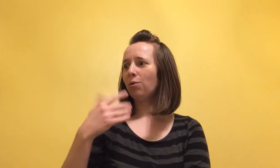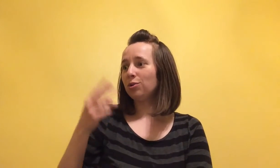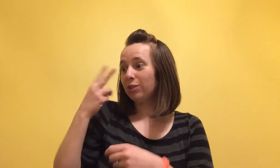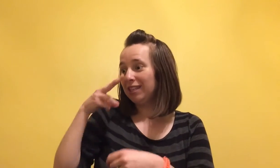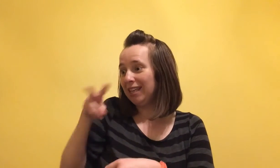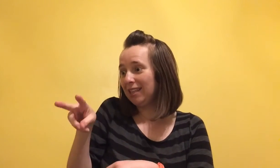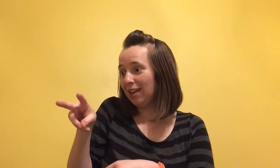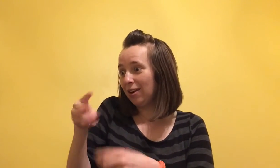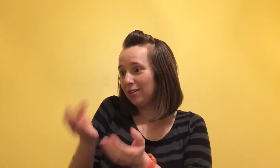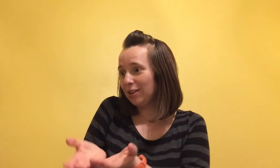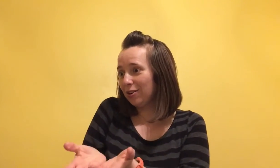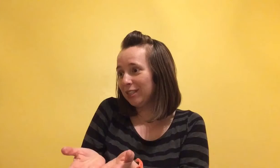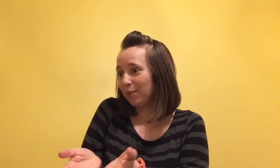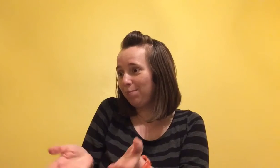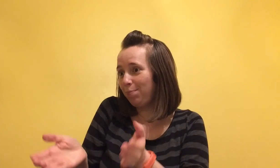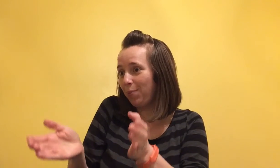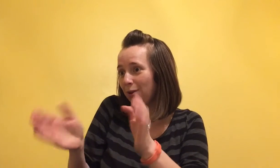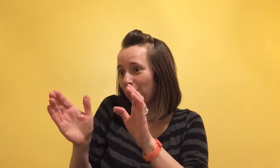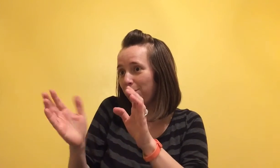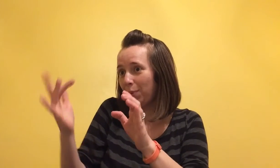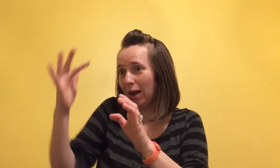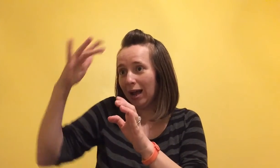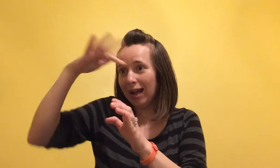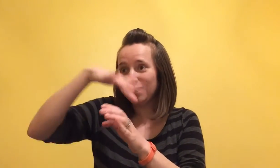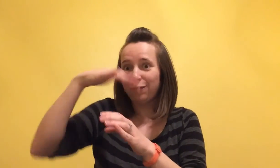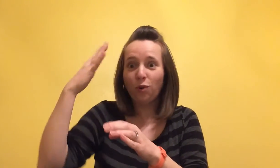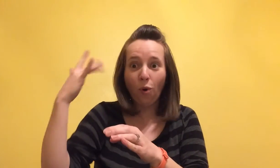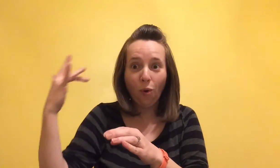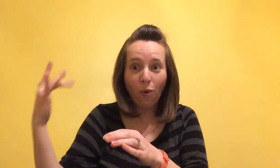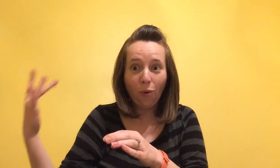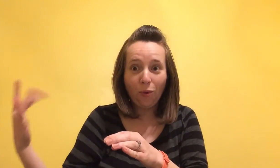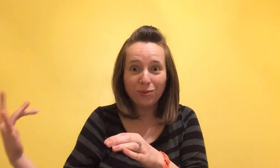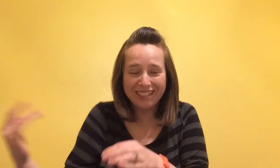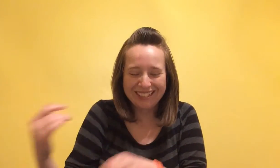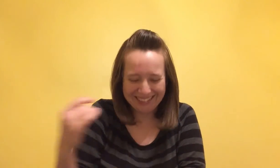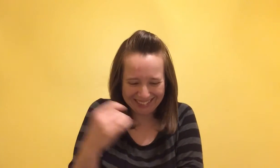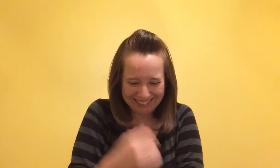you see there's a big old pot of gold.